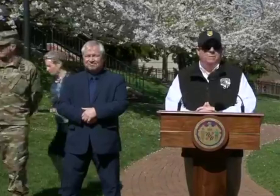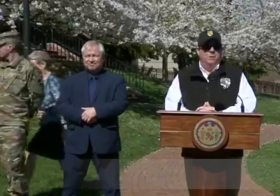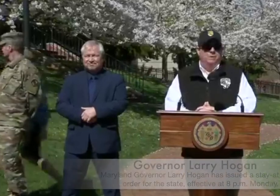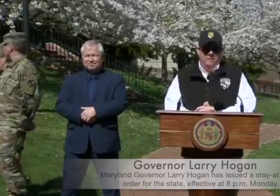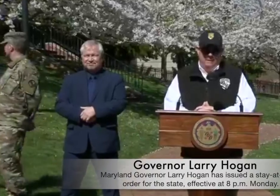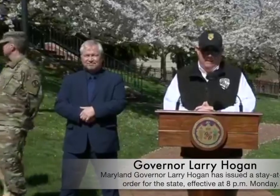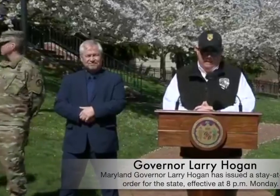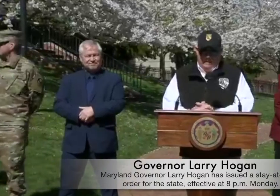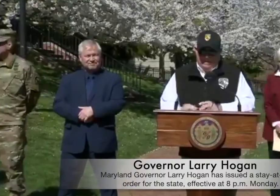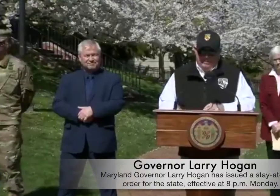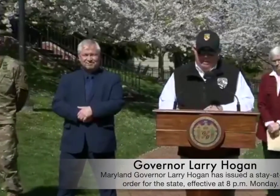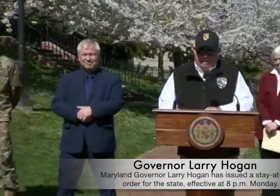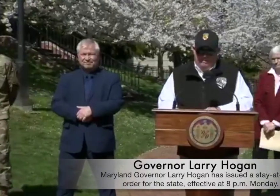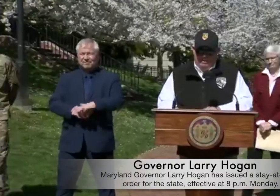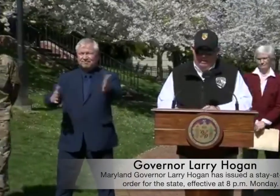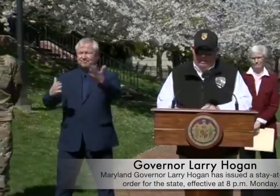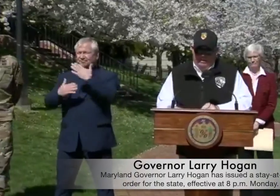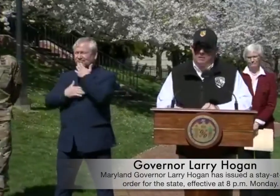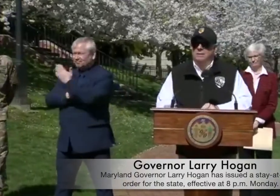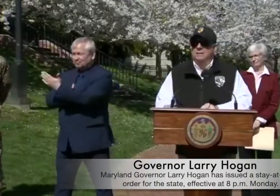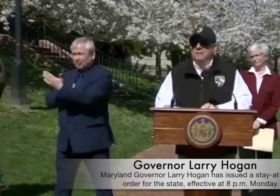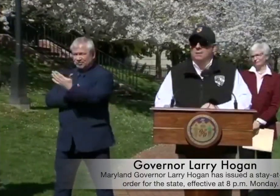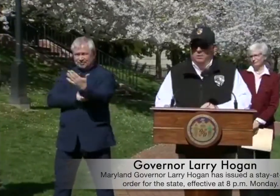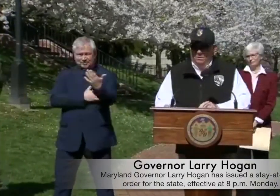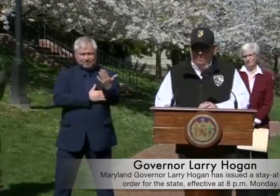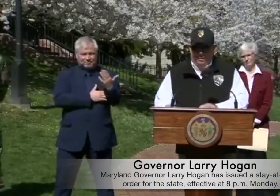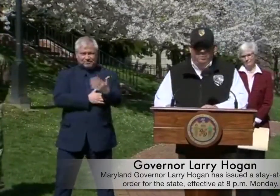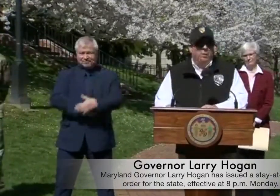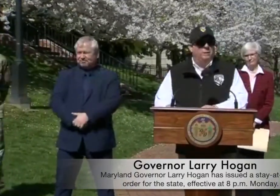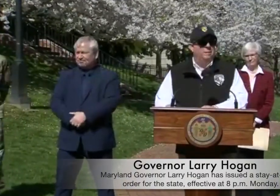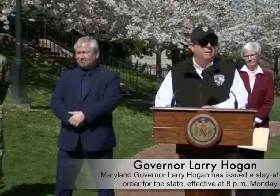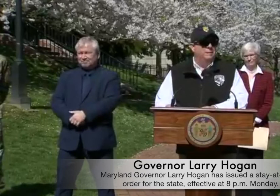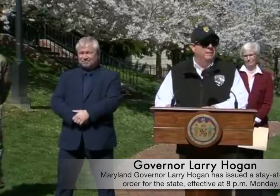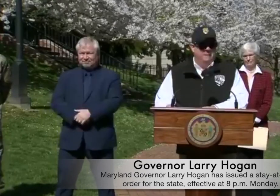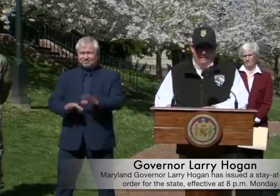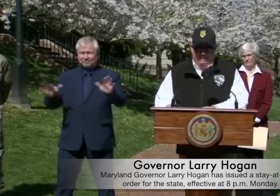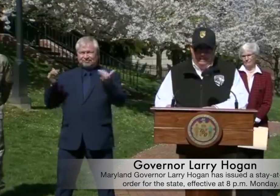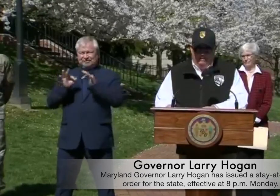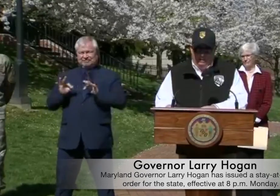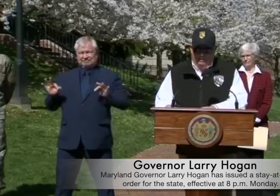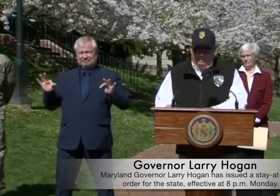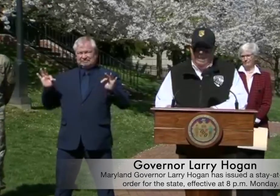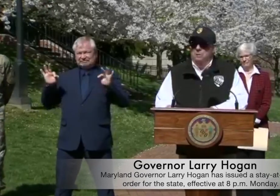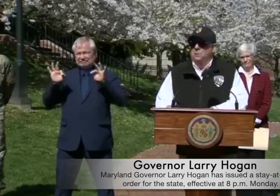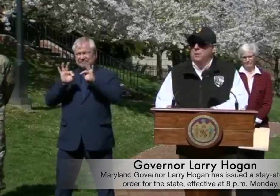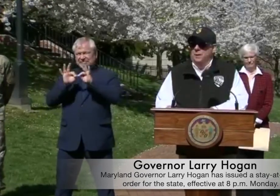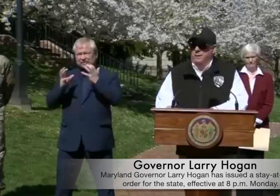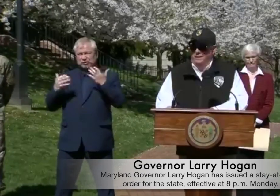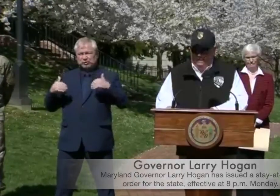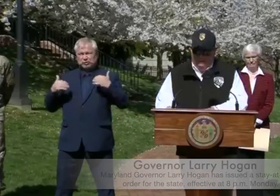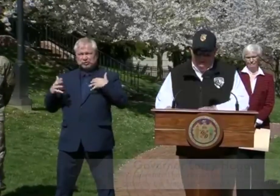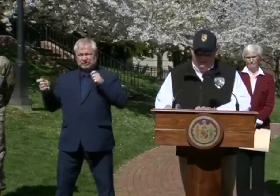Well, good morning. We have reached a critical turning point in the fight to stop the